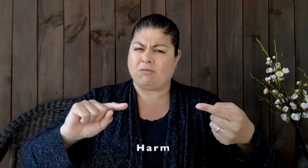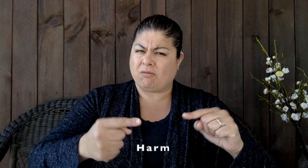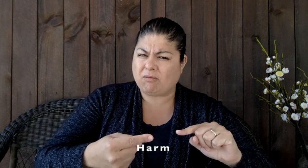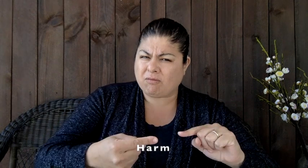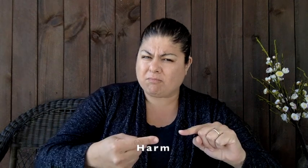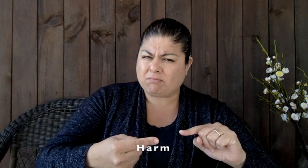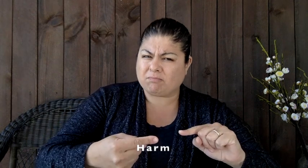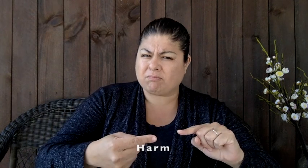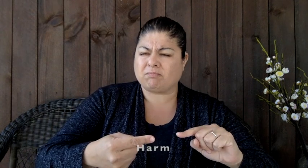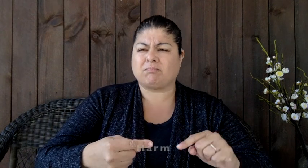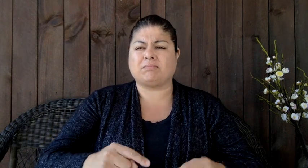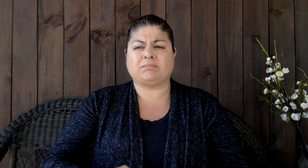harm,